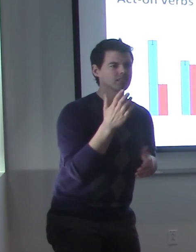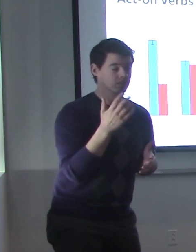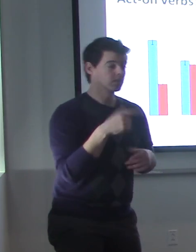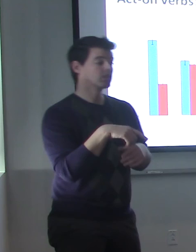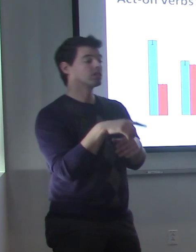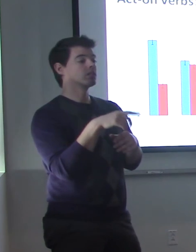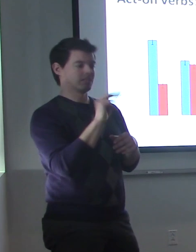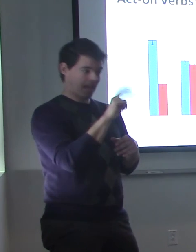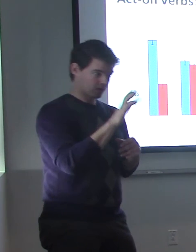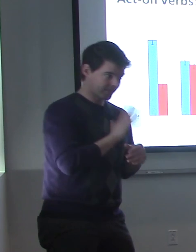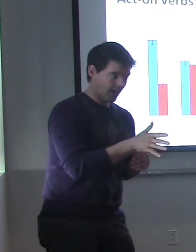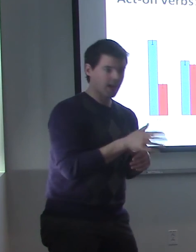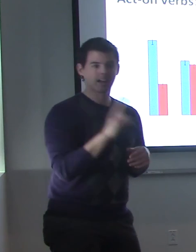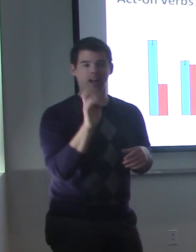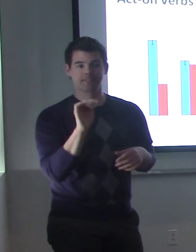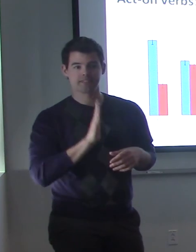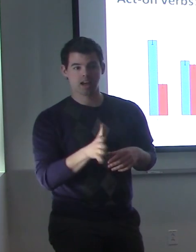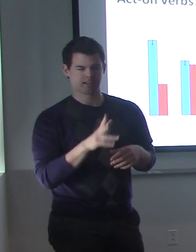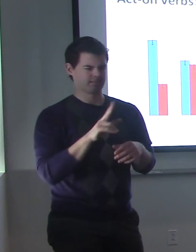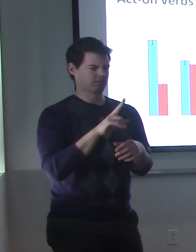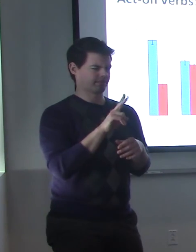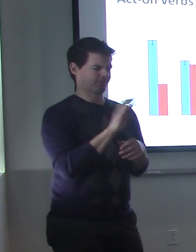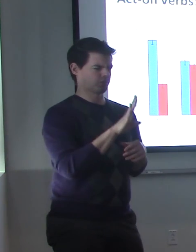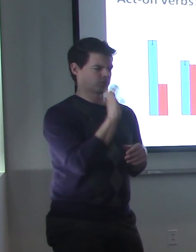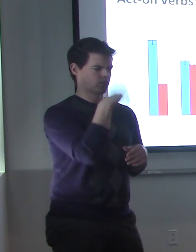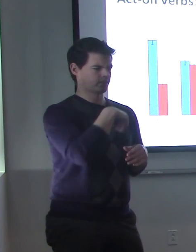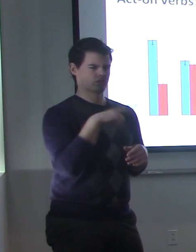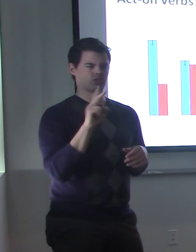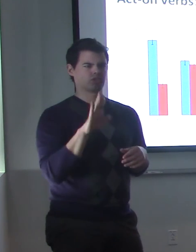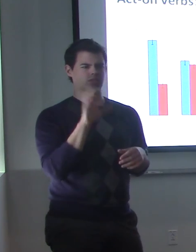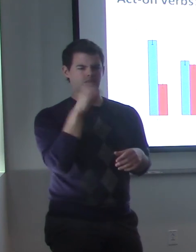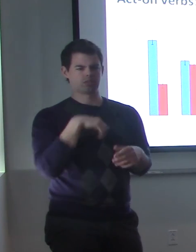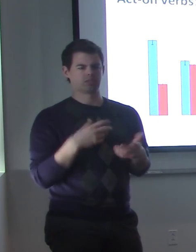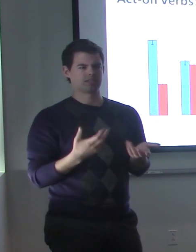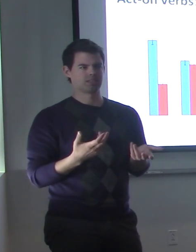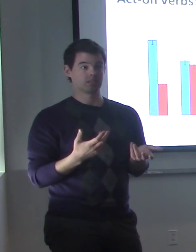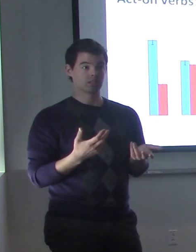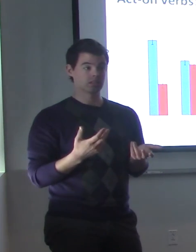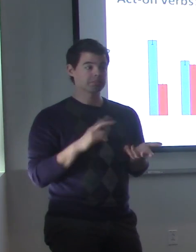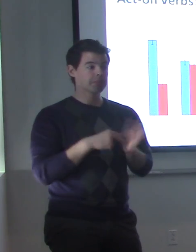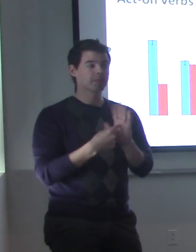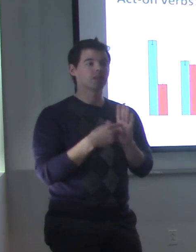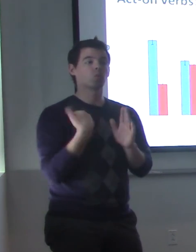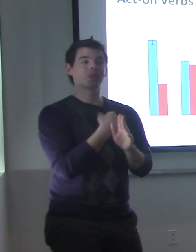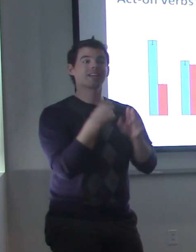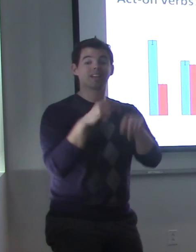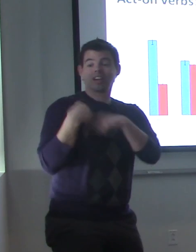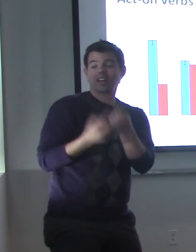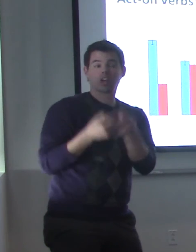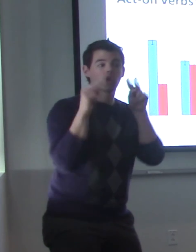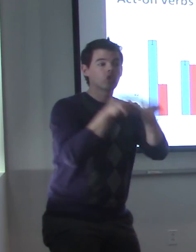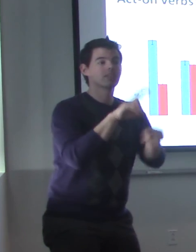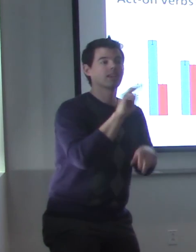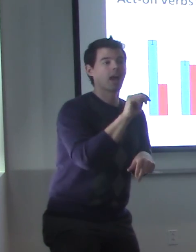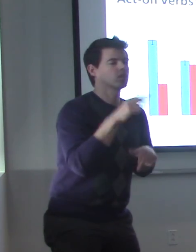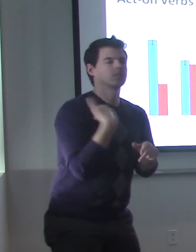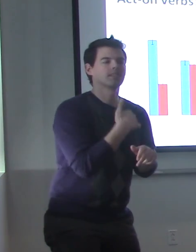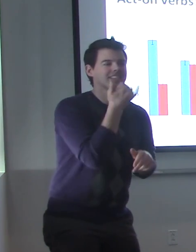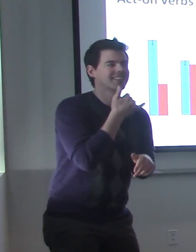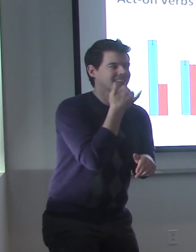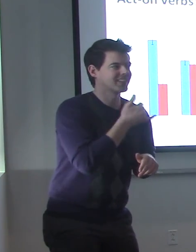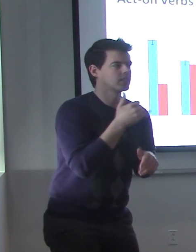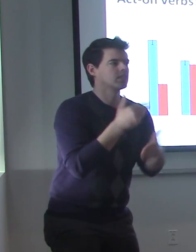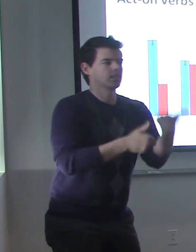look right. So maybe the key isn't the nouns at all. Maybe we need to back up and look at the